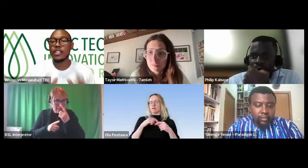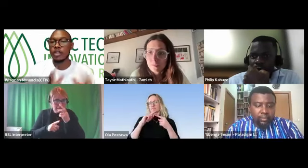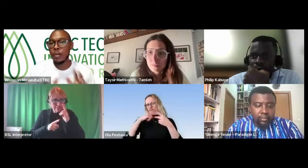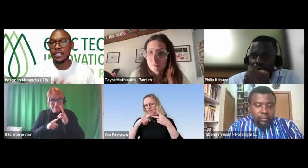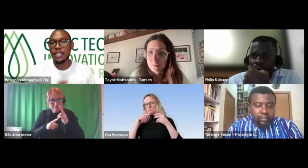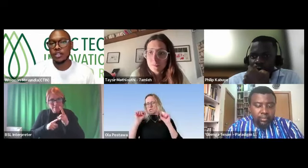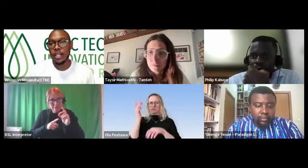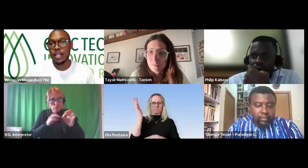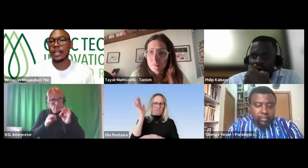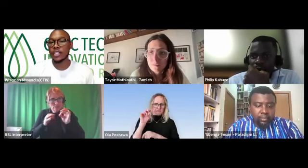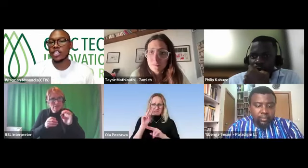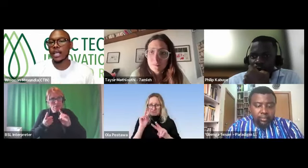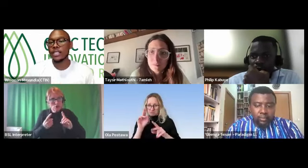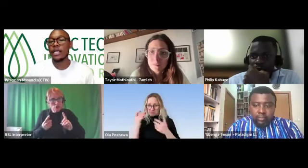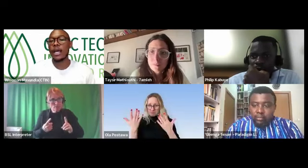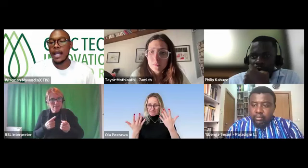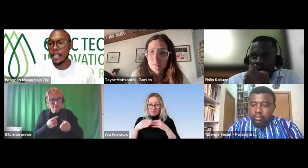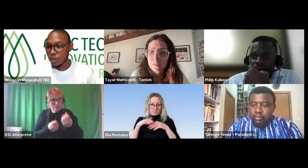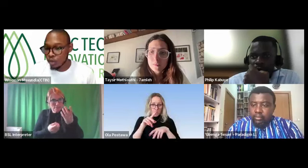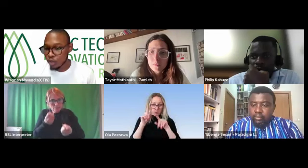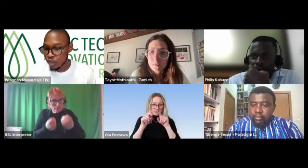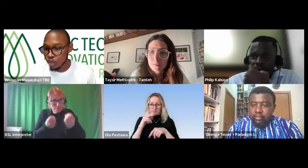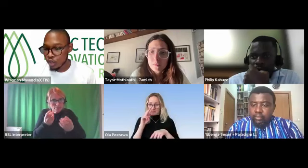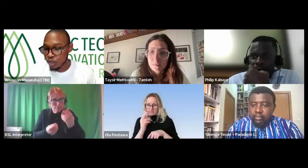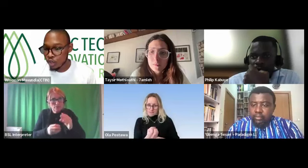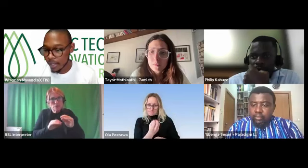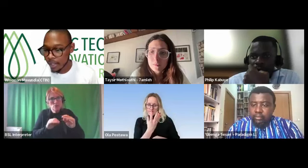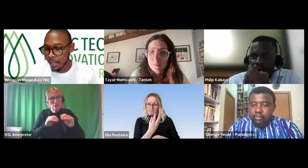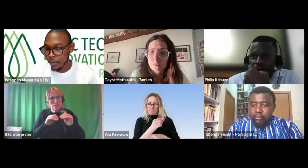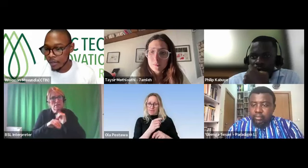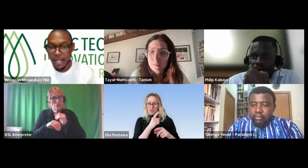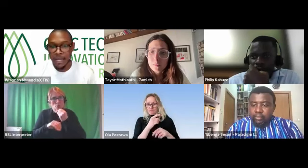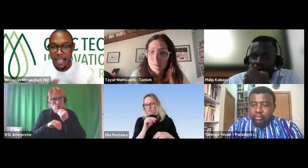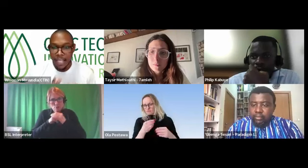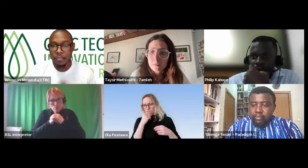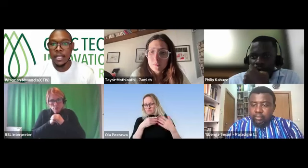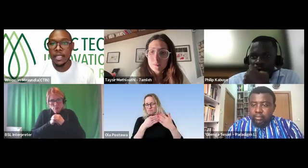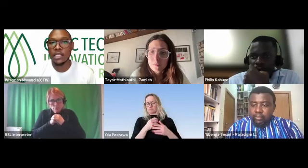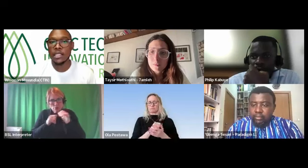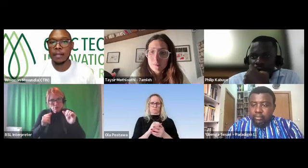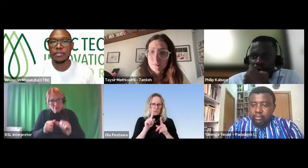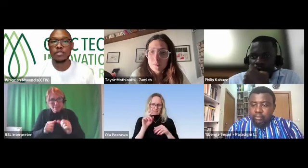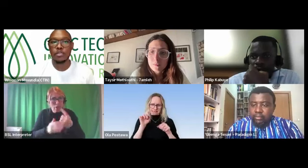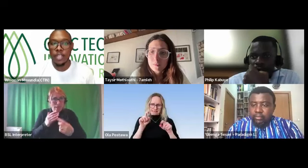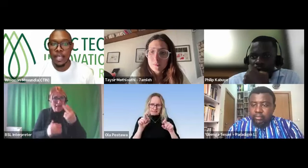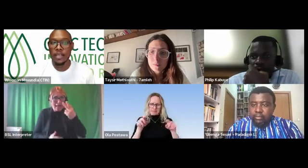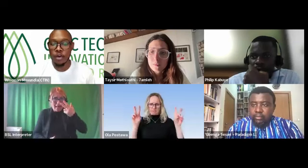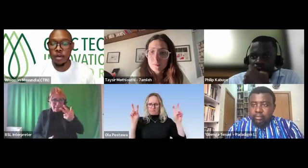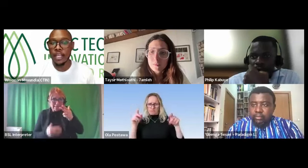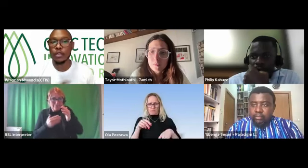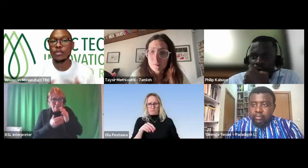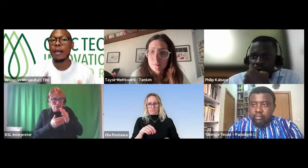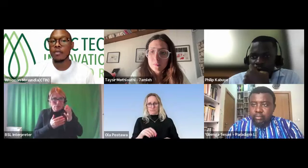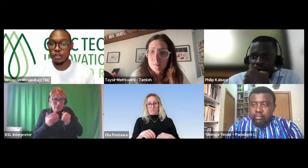see questions and comments actually appearing in the chat, and I think we'll use the remaining 8 minutes to